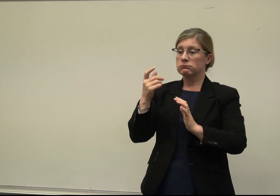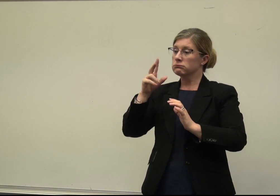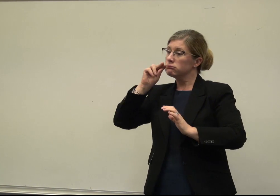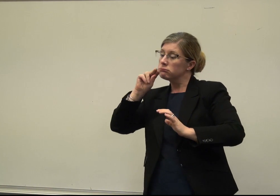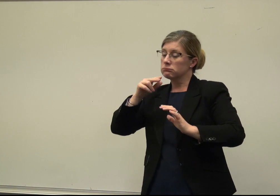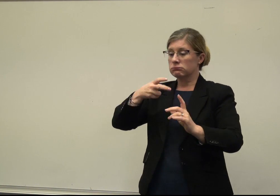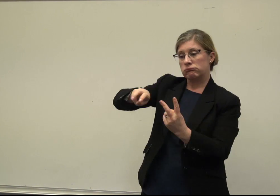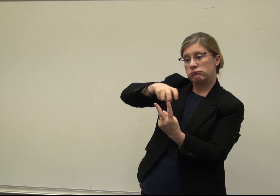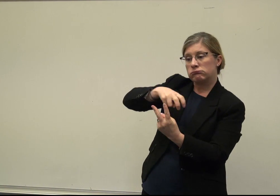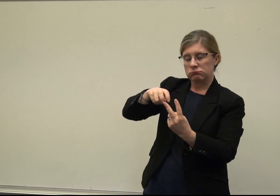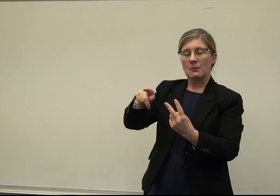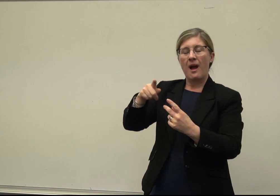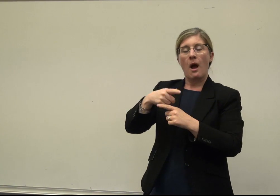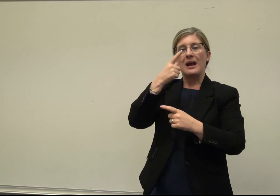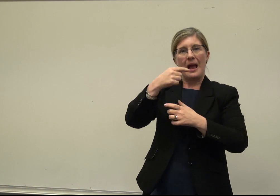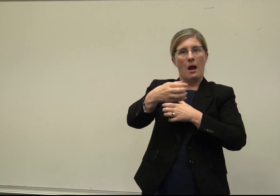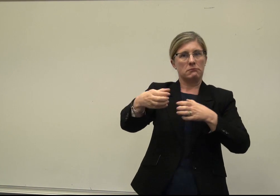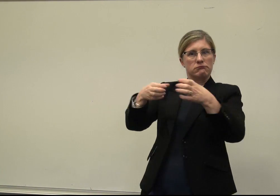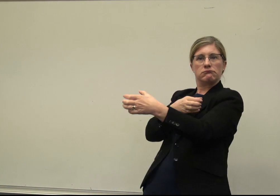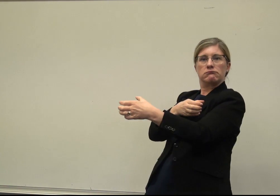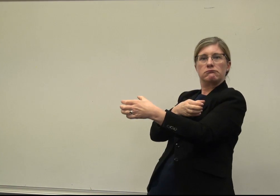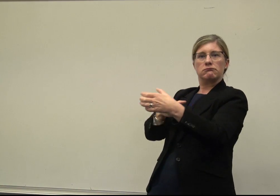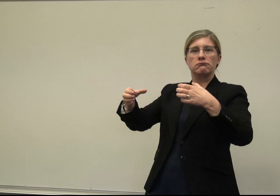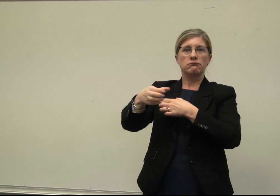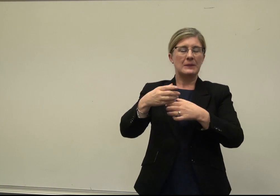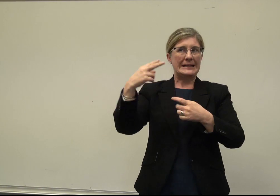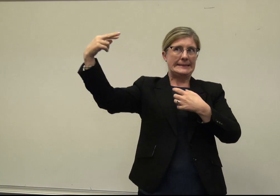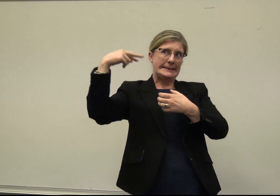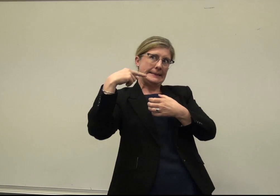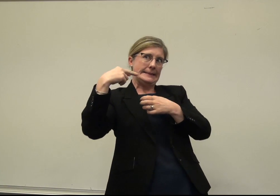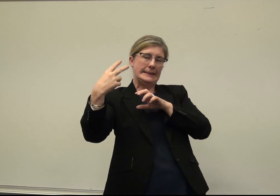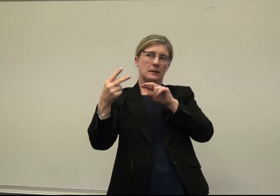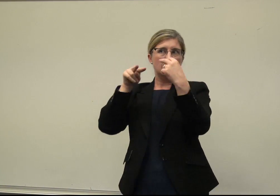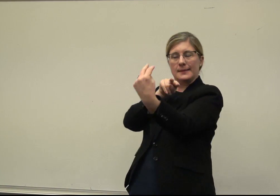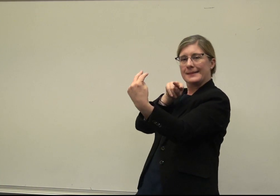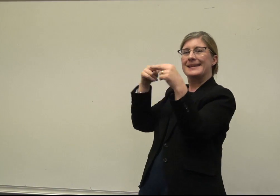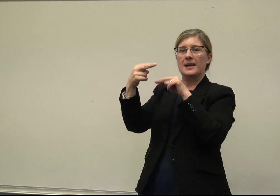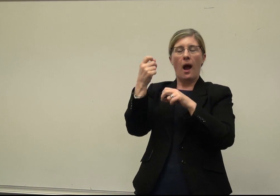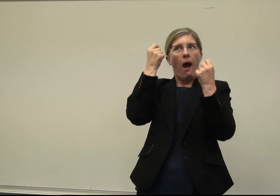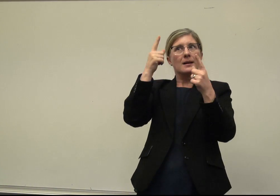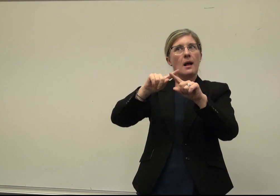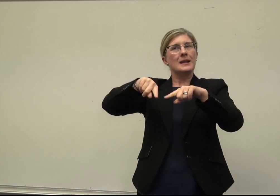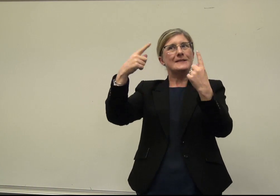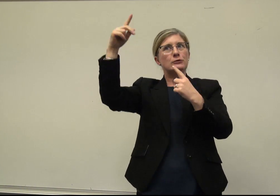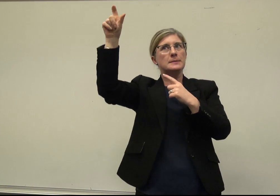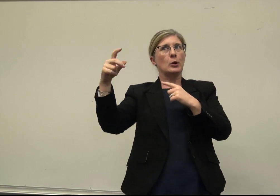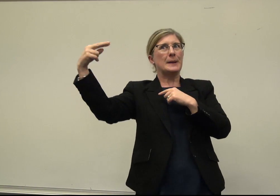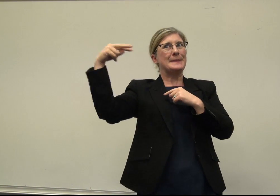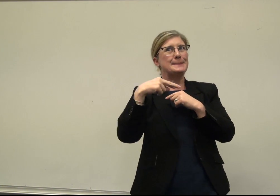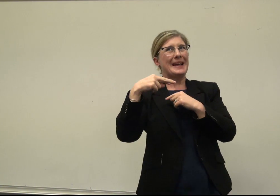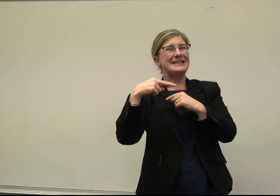perspectives, and they understand that it is possible to have other perspectives at an earlier stage,